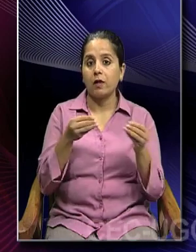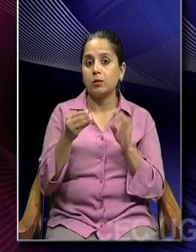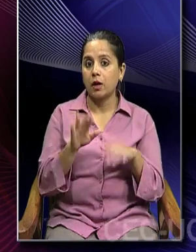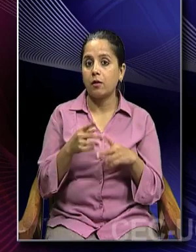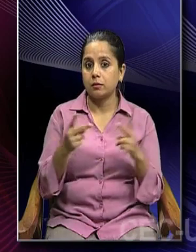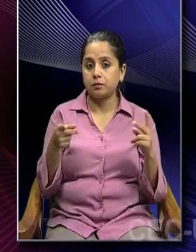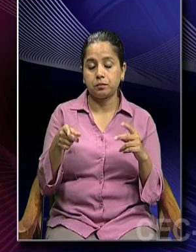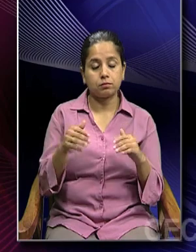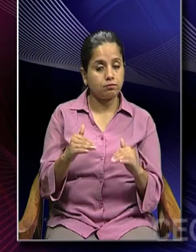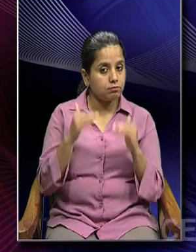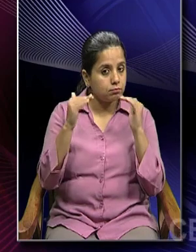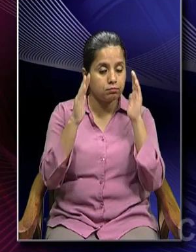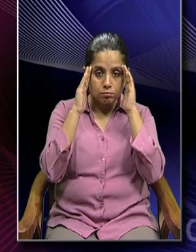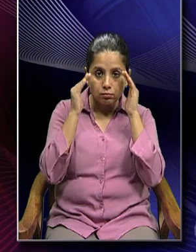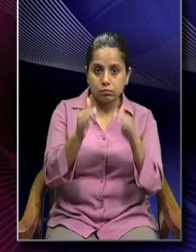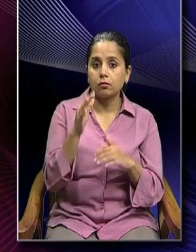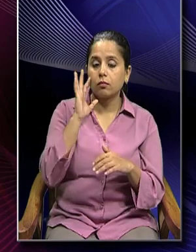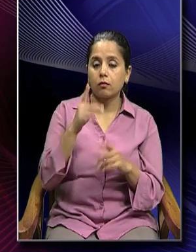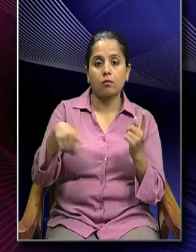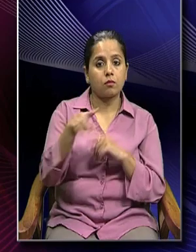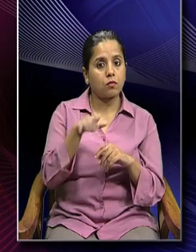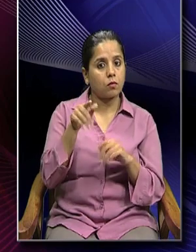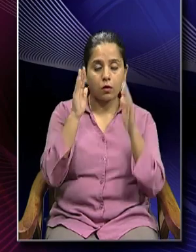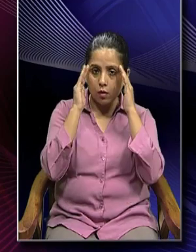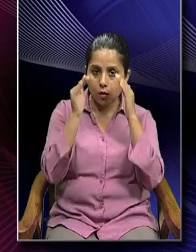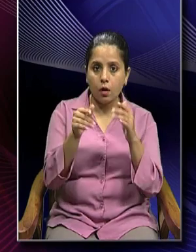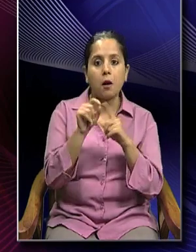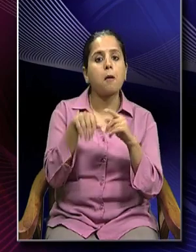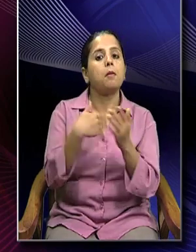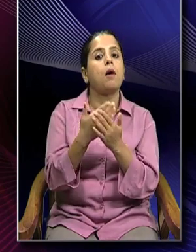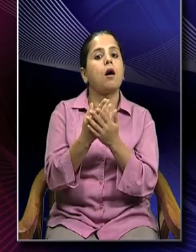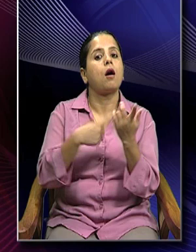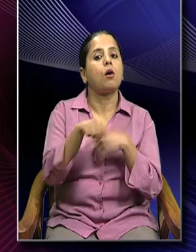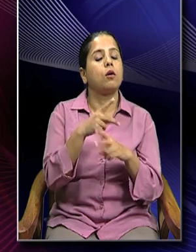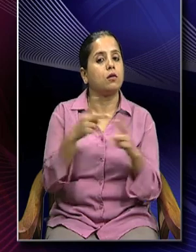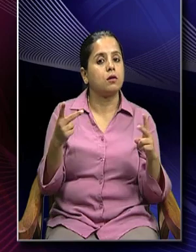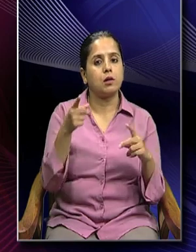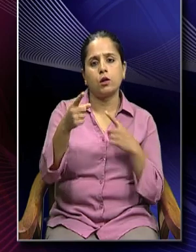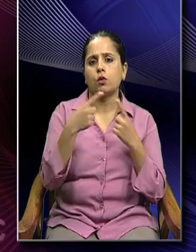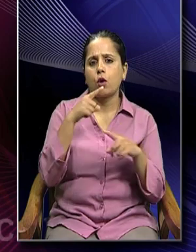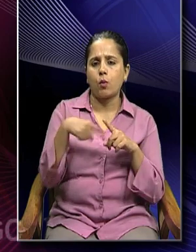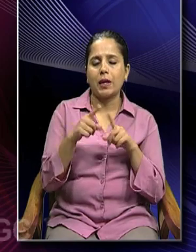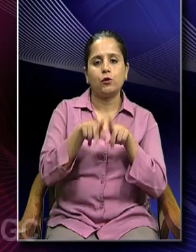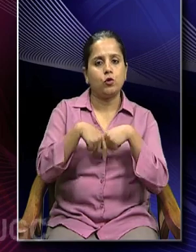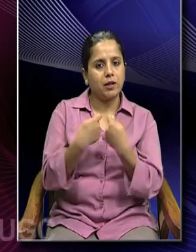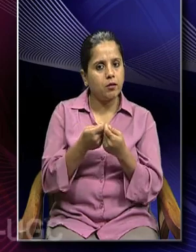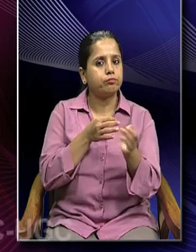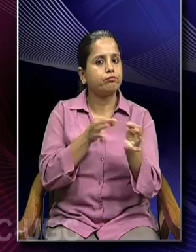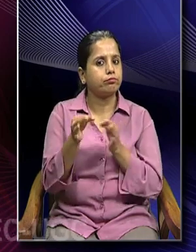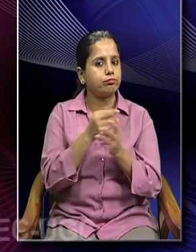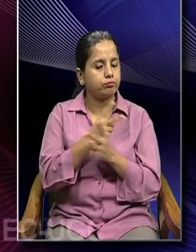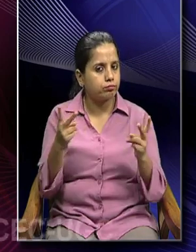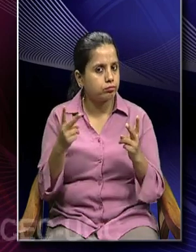They have greater emphasis on, they put a lot of emphasis on participation. They talk about team orientation. They